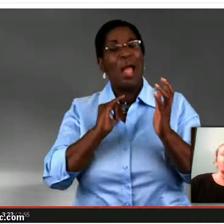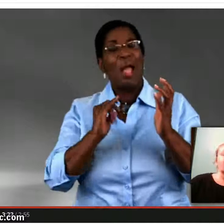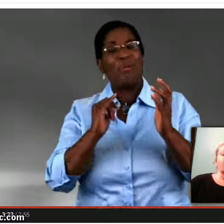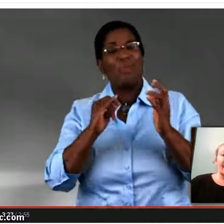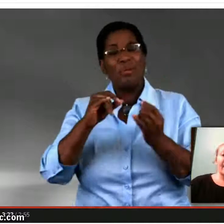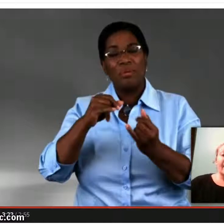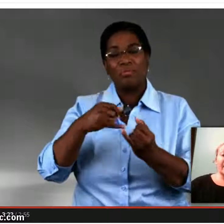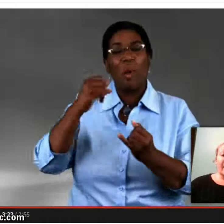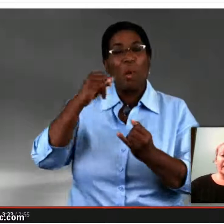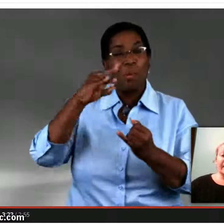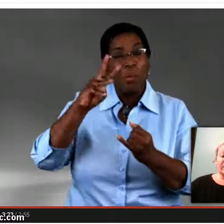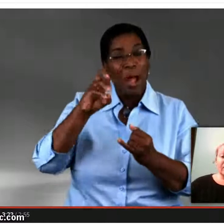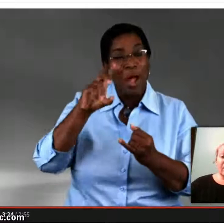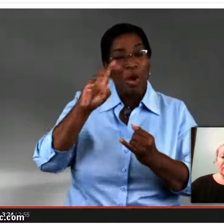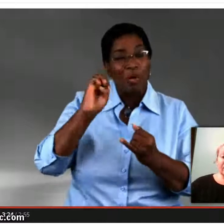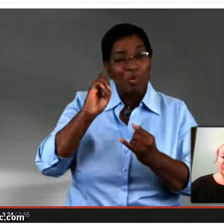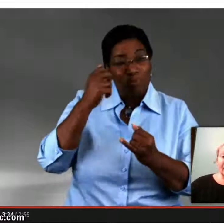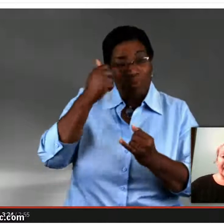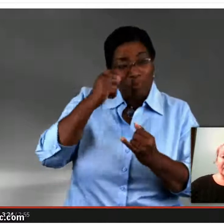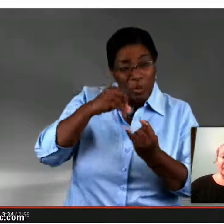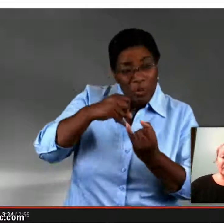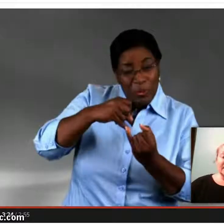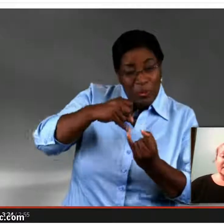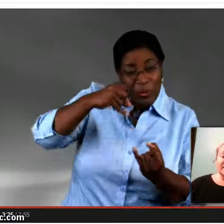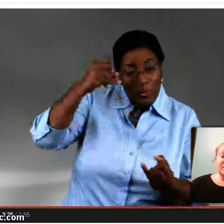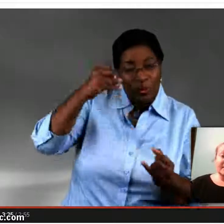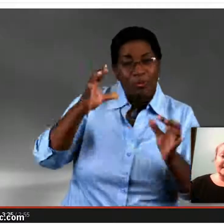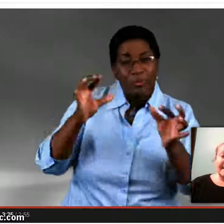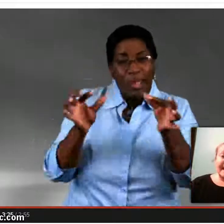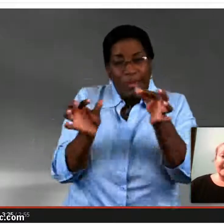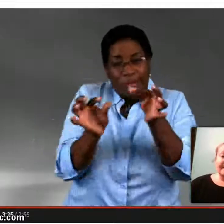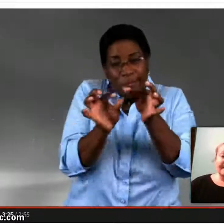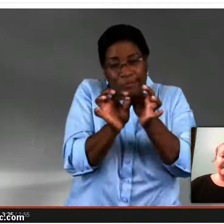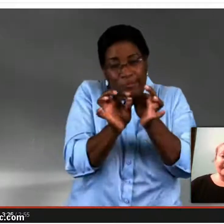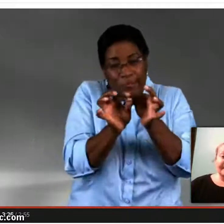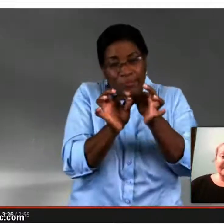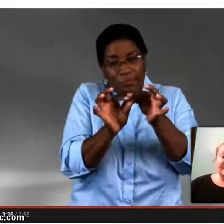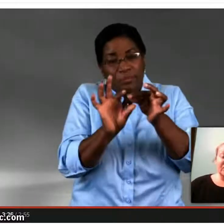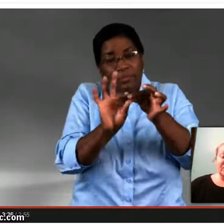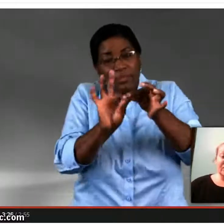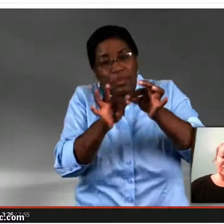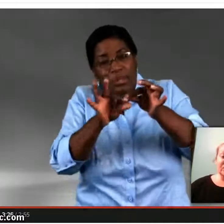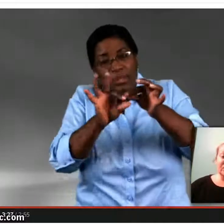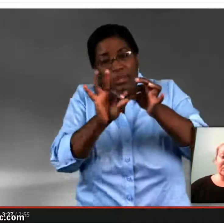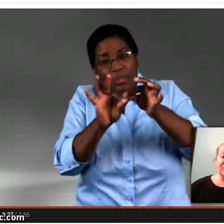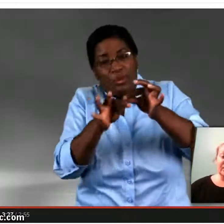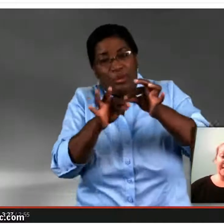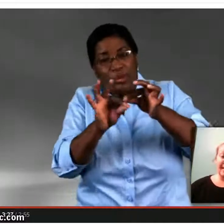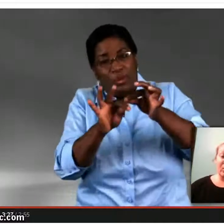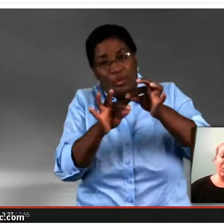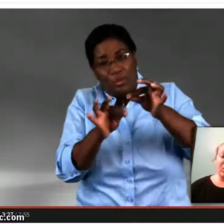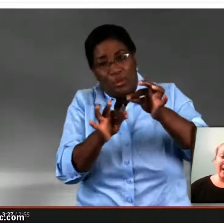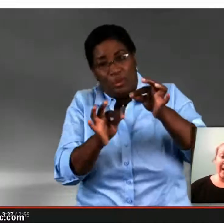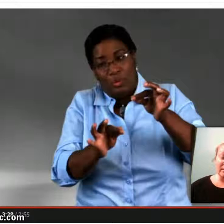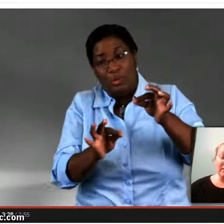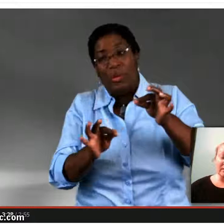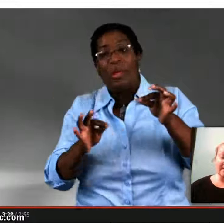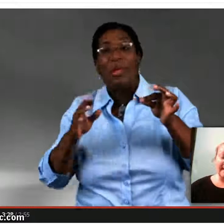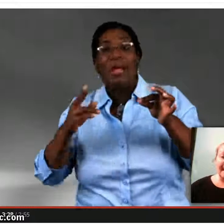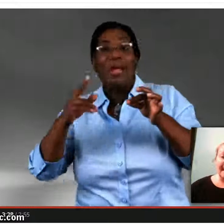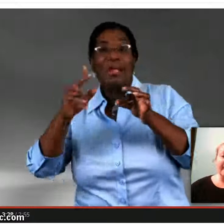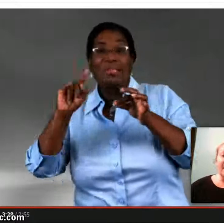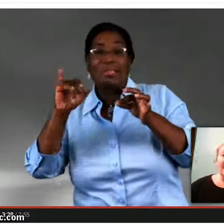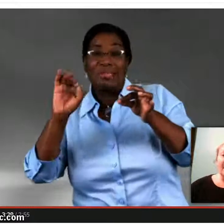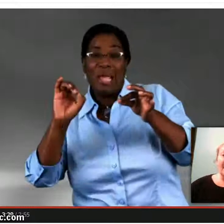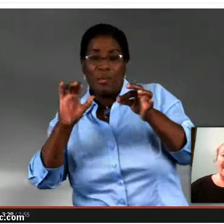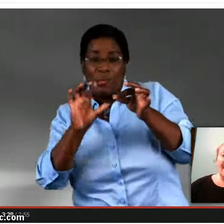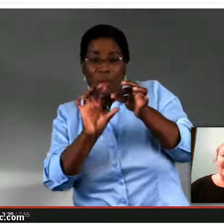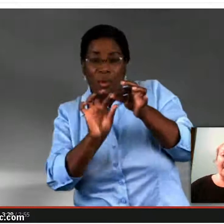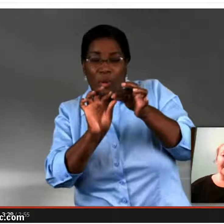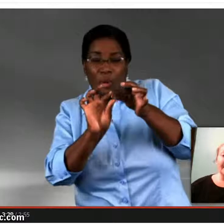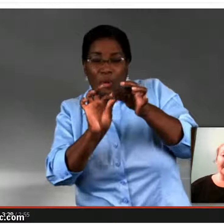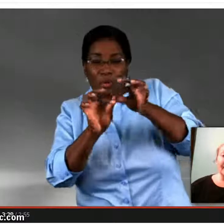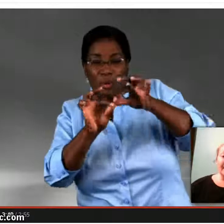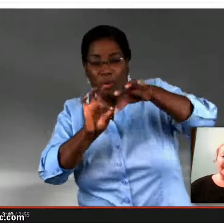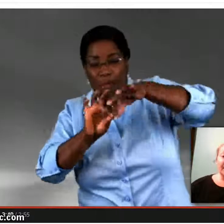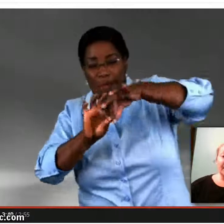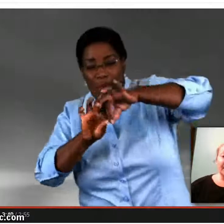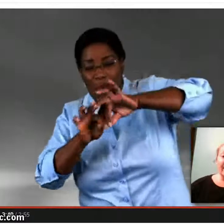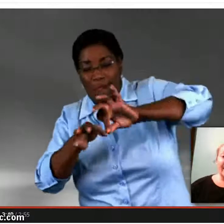So now that you have your rose and your petals, you need your stem. So what you're going to do is you're going to take your wire stem and put it down on the bottom,